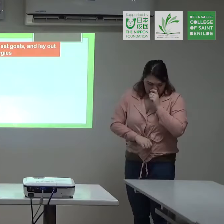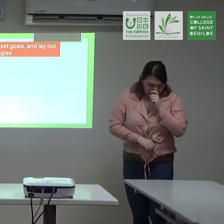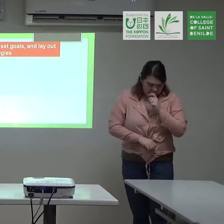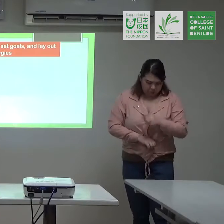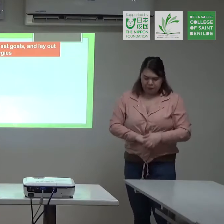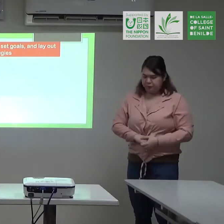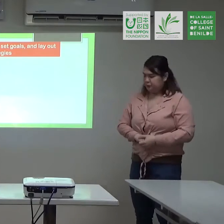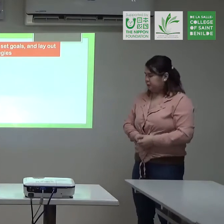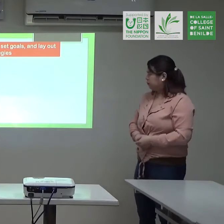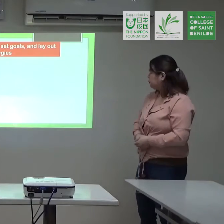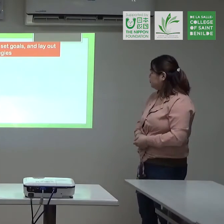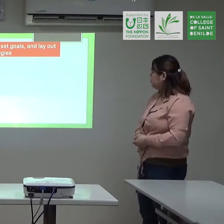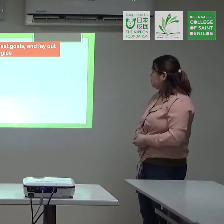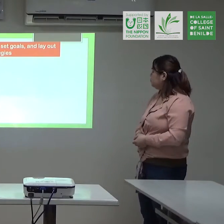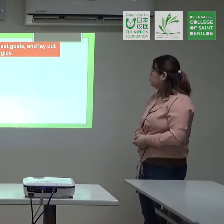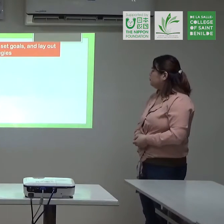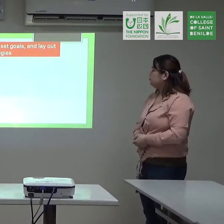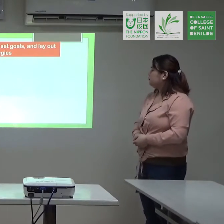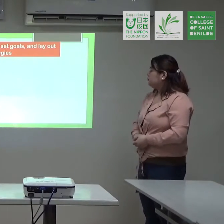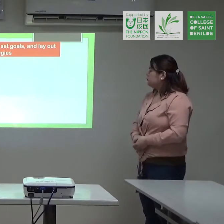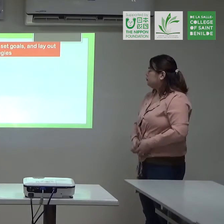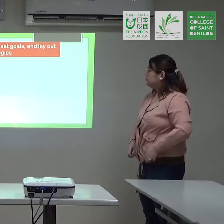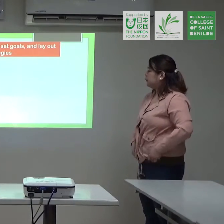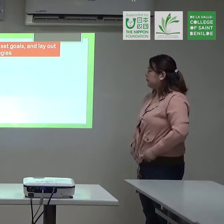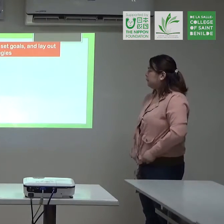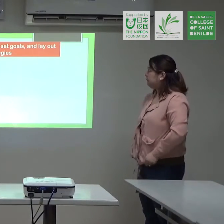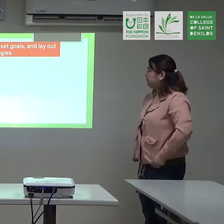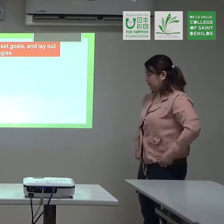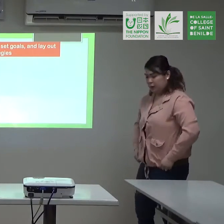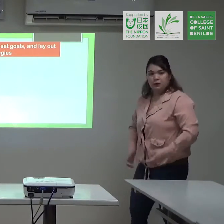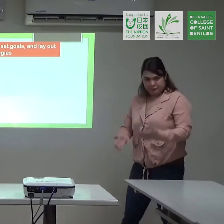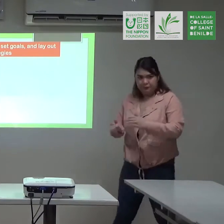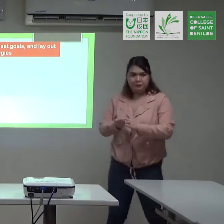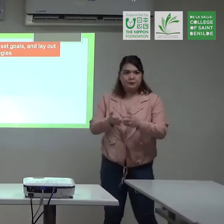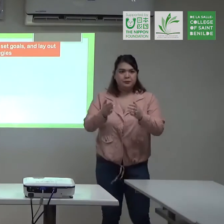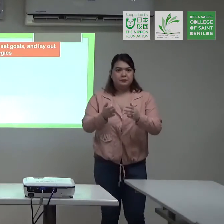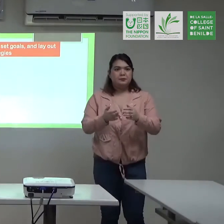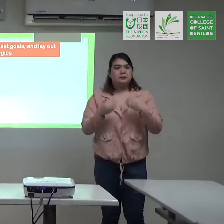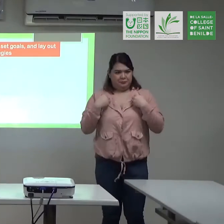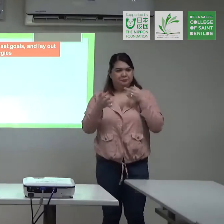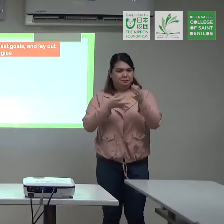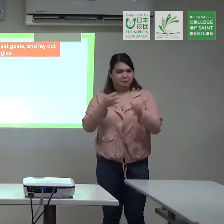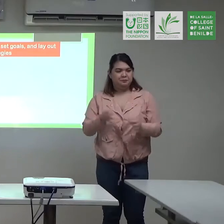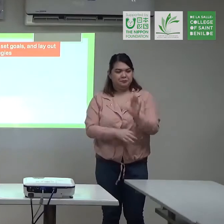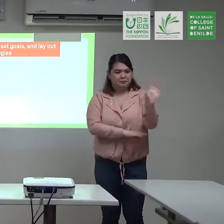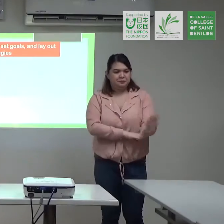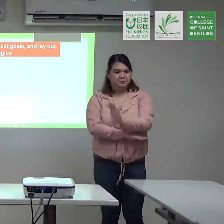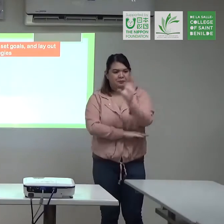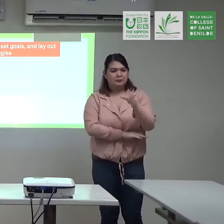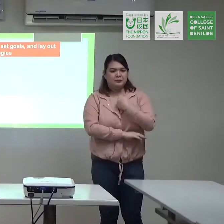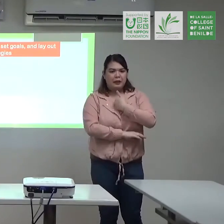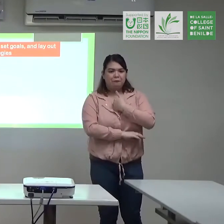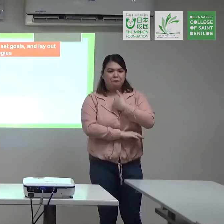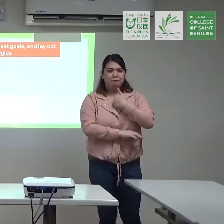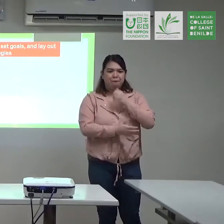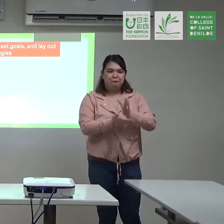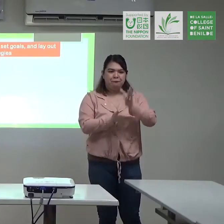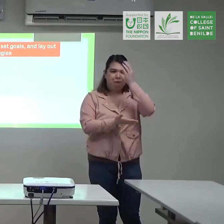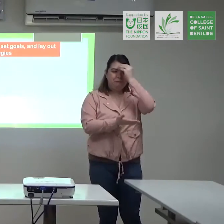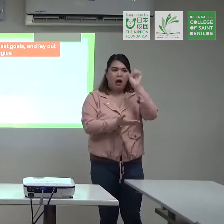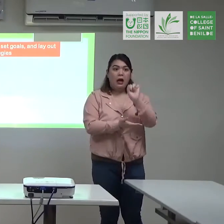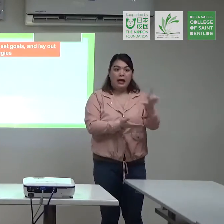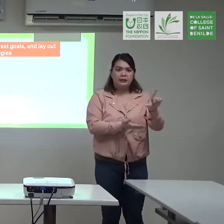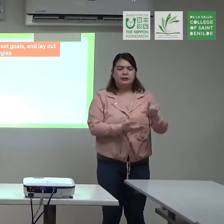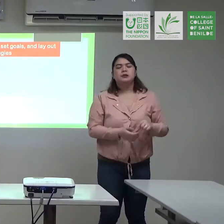Okay, let's explain further about the cycle of self-regulated learning. The